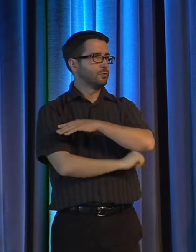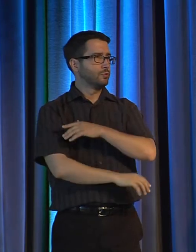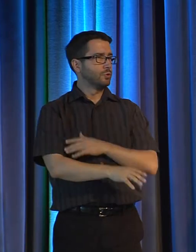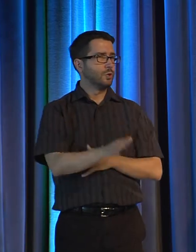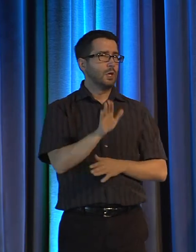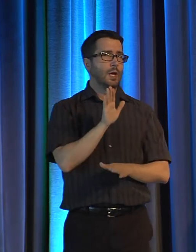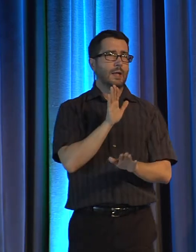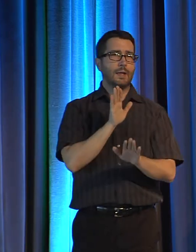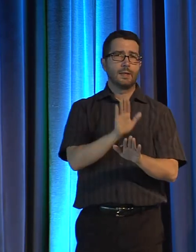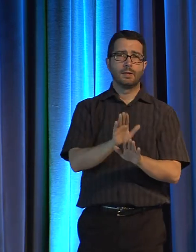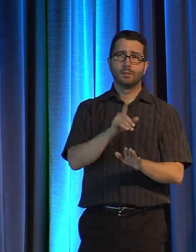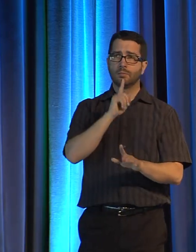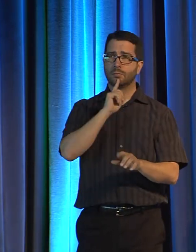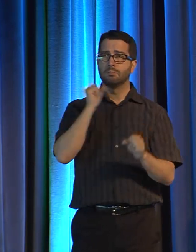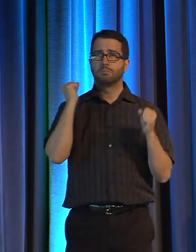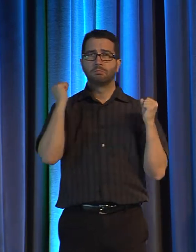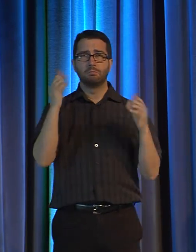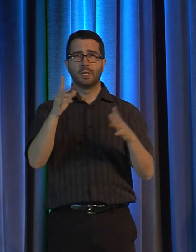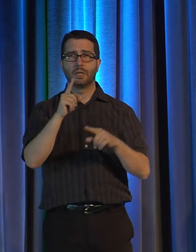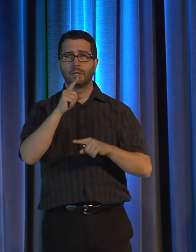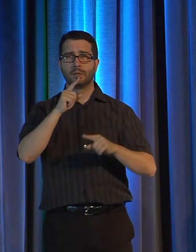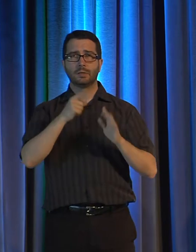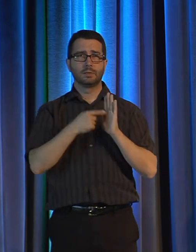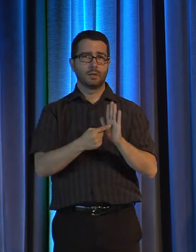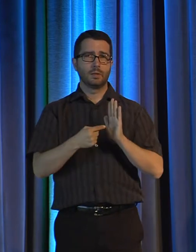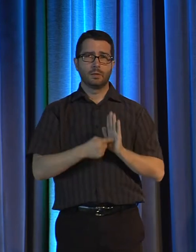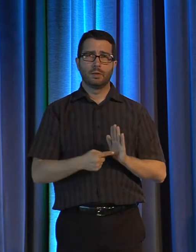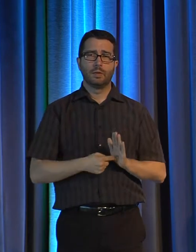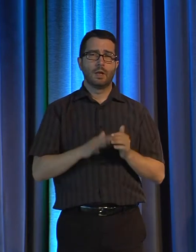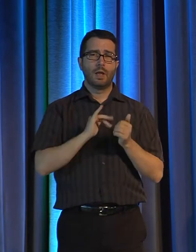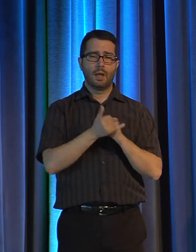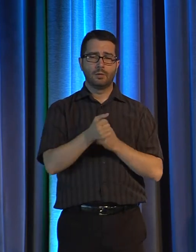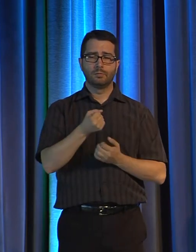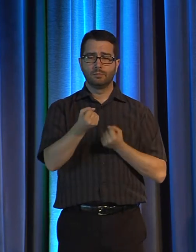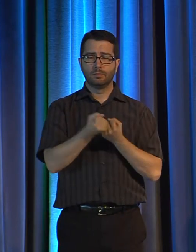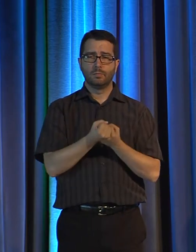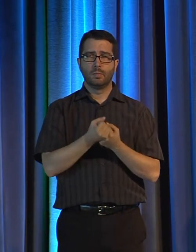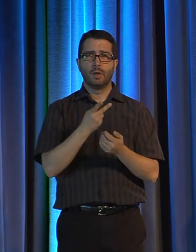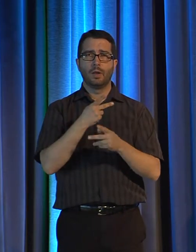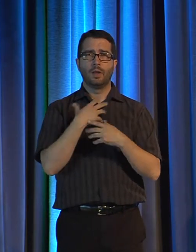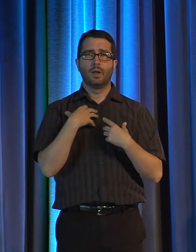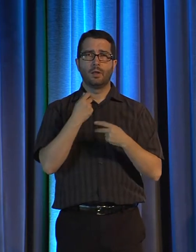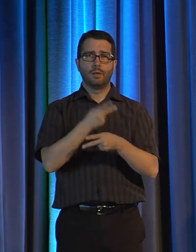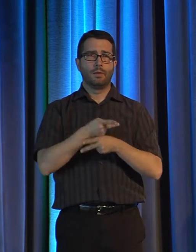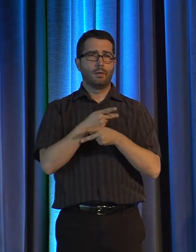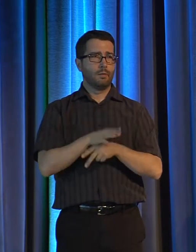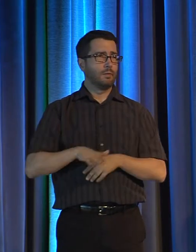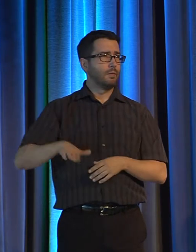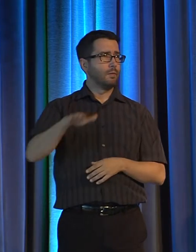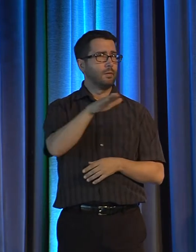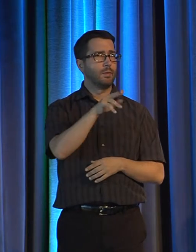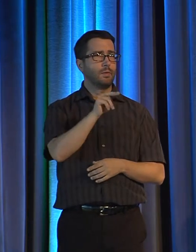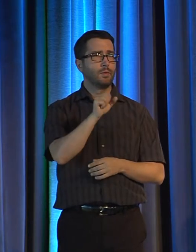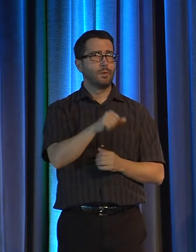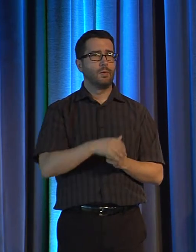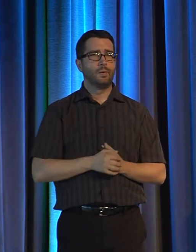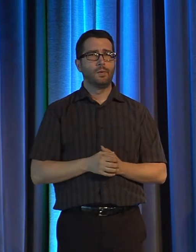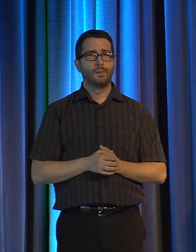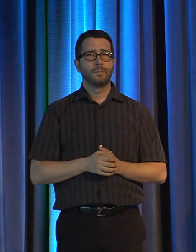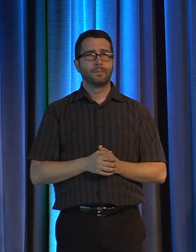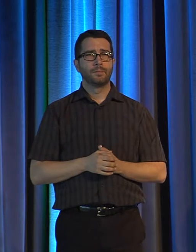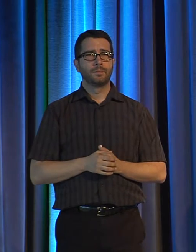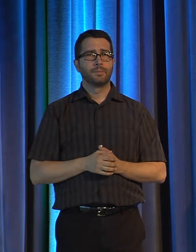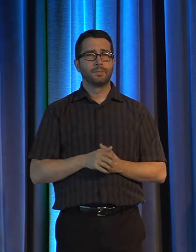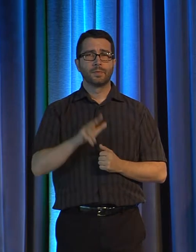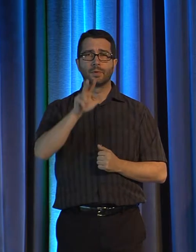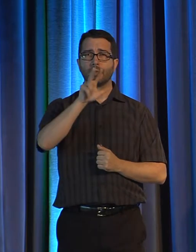countless other examples of how foundations and auxiliaries are supporting health care in our communities across Nova Scotia. Our